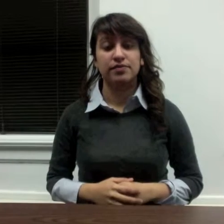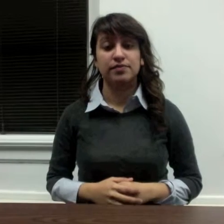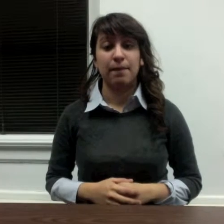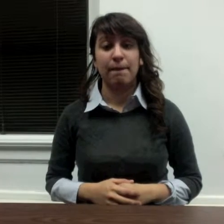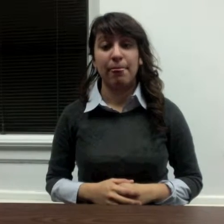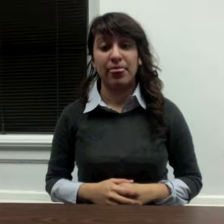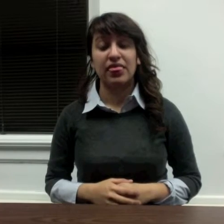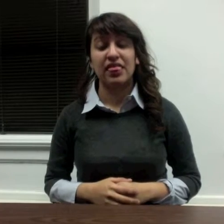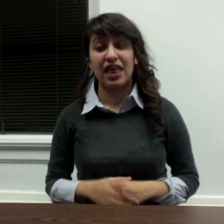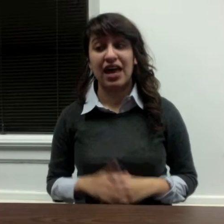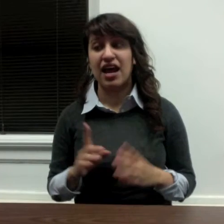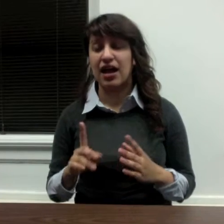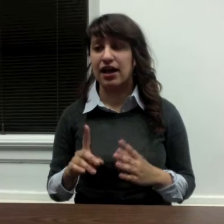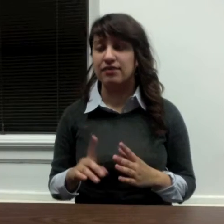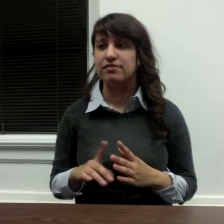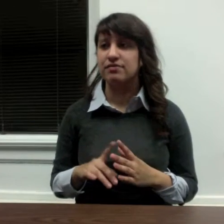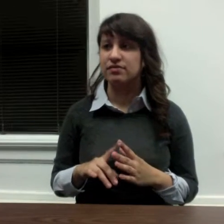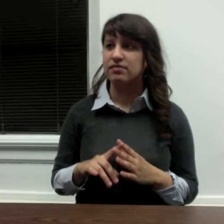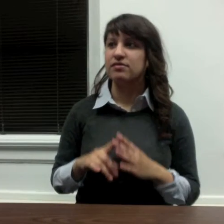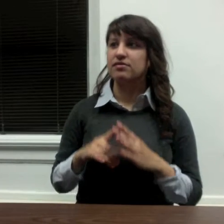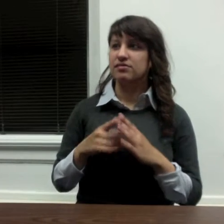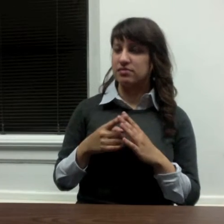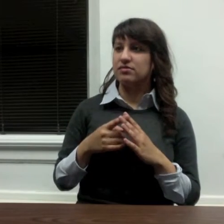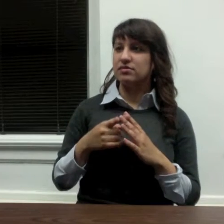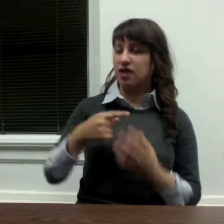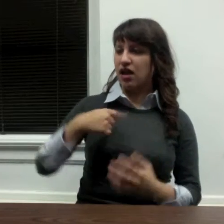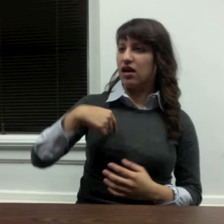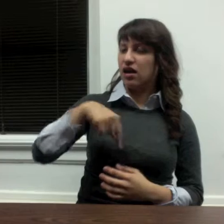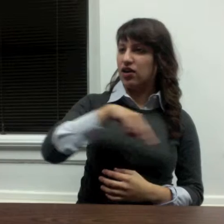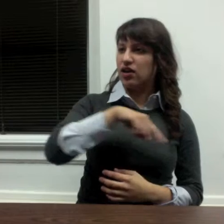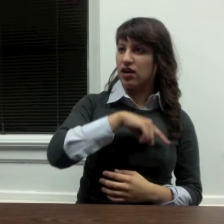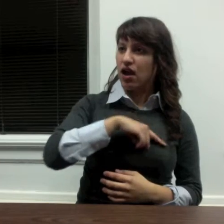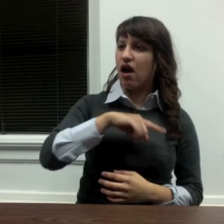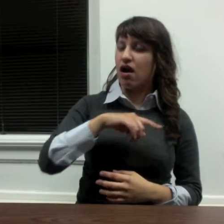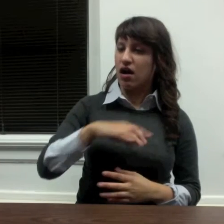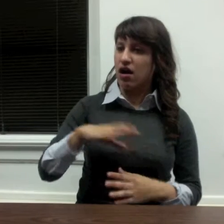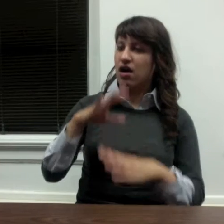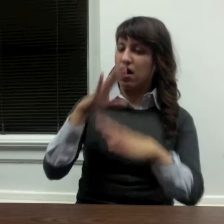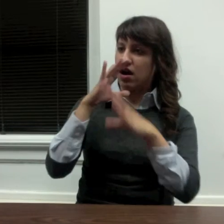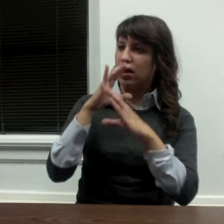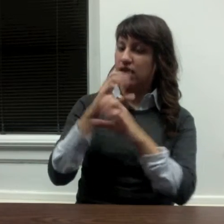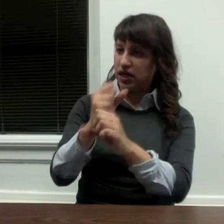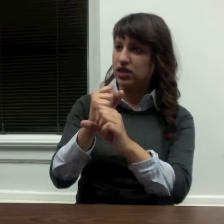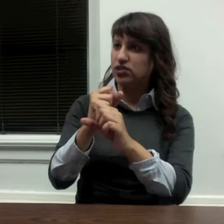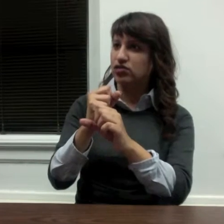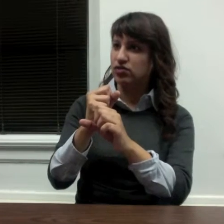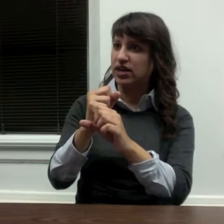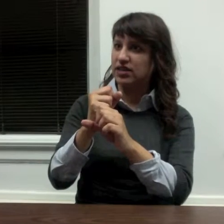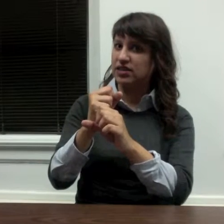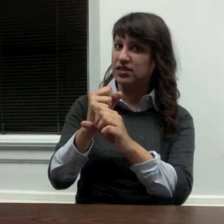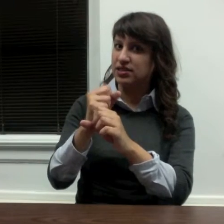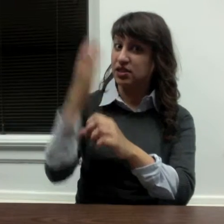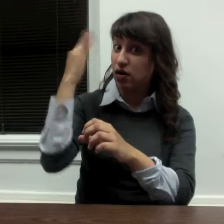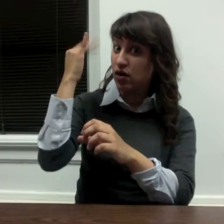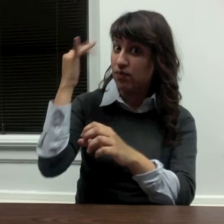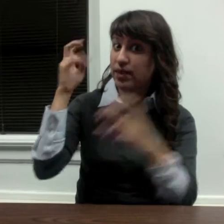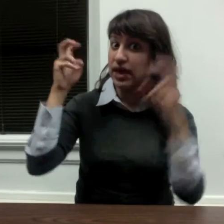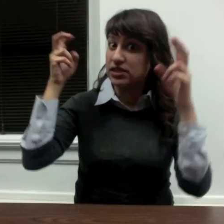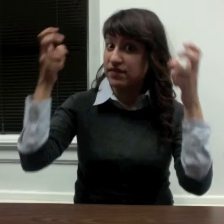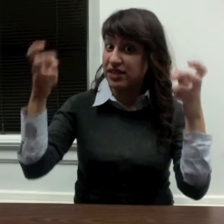initially sparked our interest because of the title. It's called